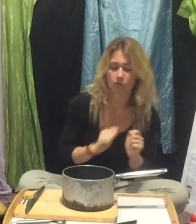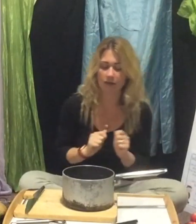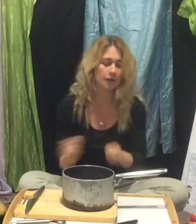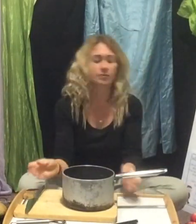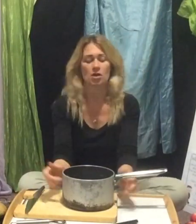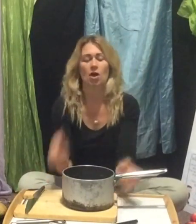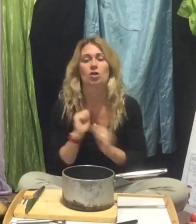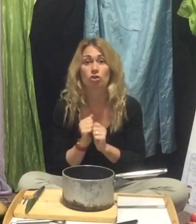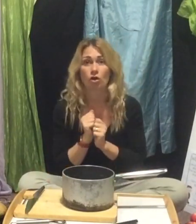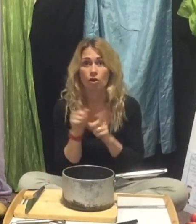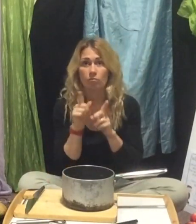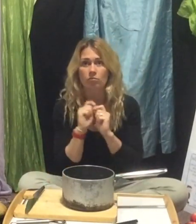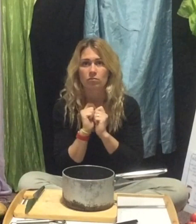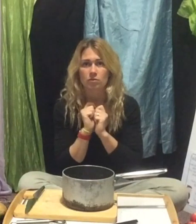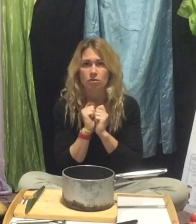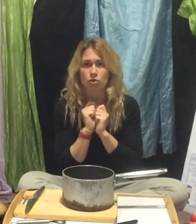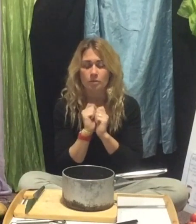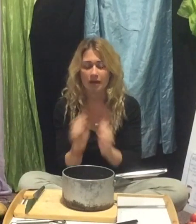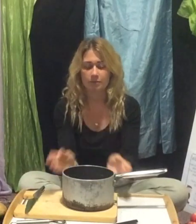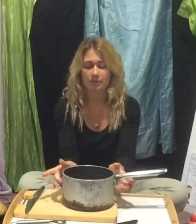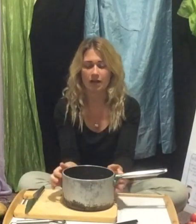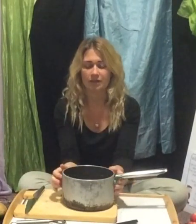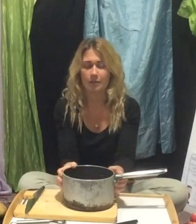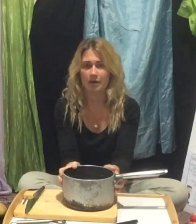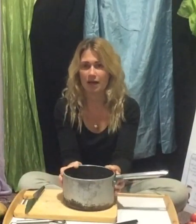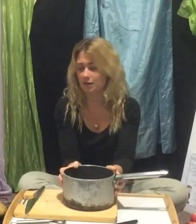Okay, so the two men had their pan.